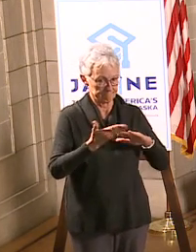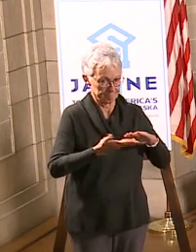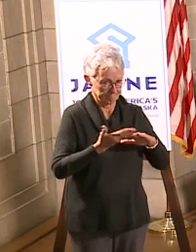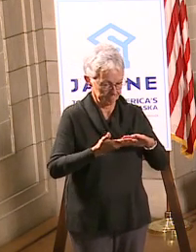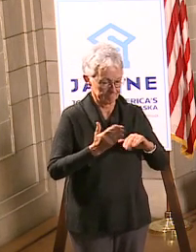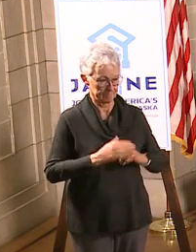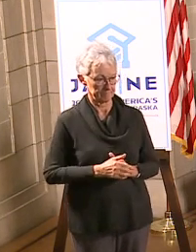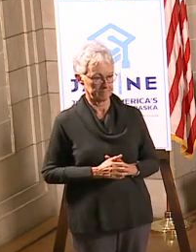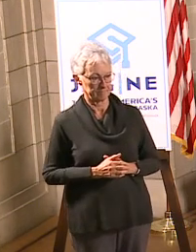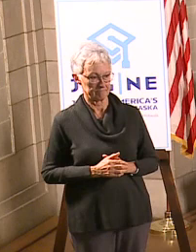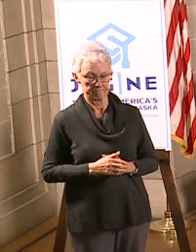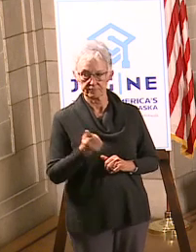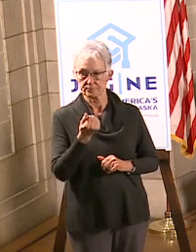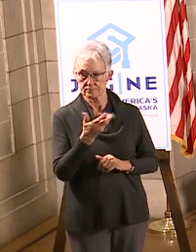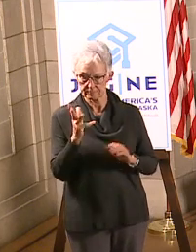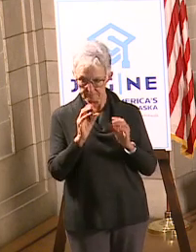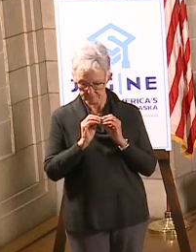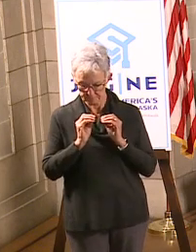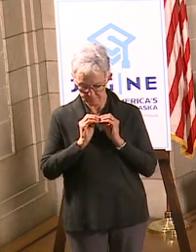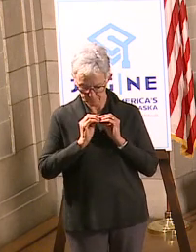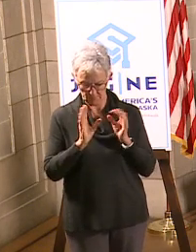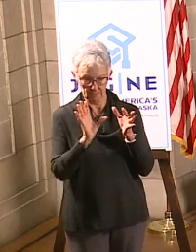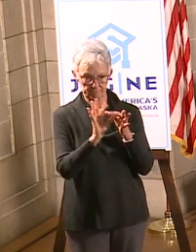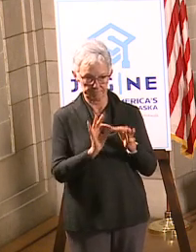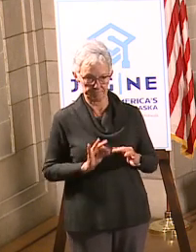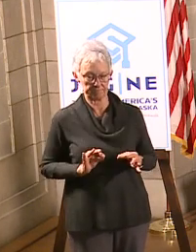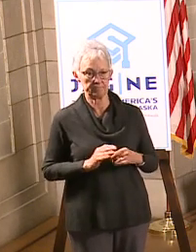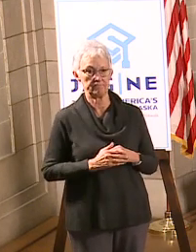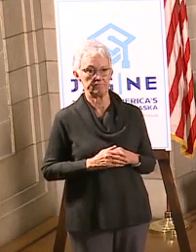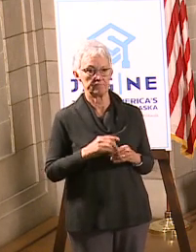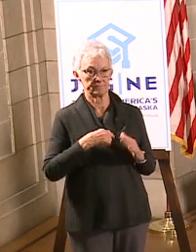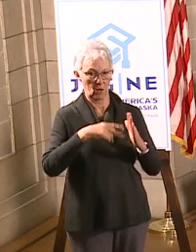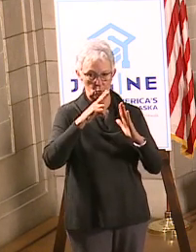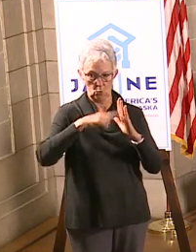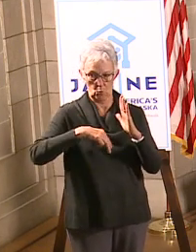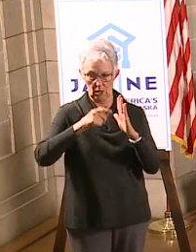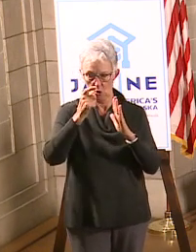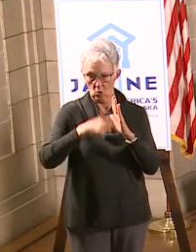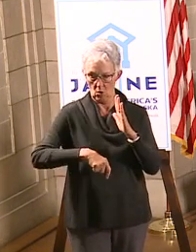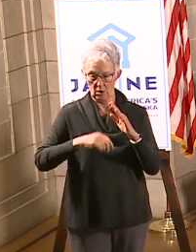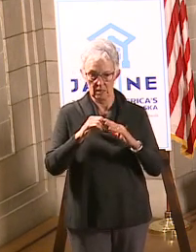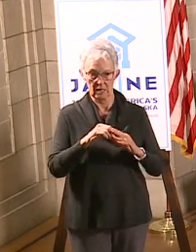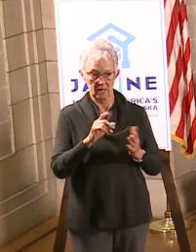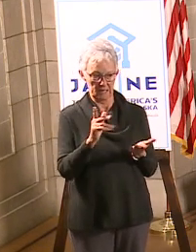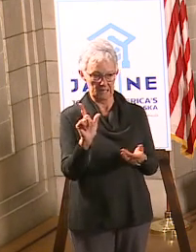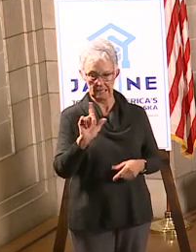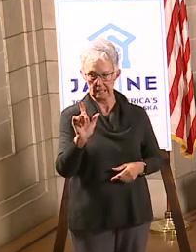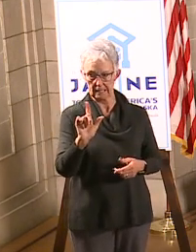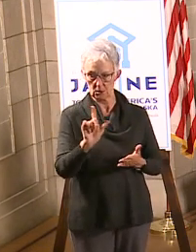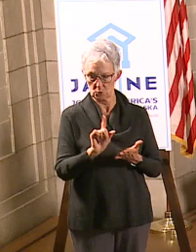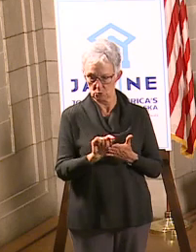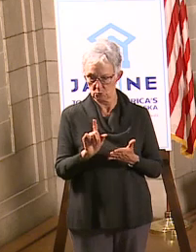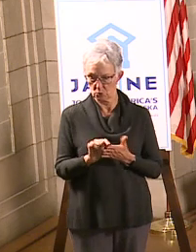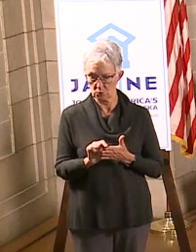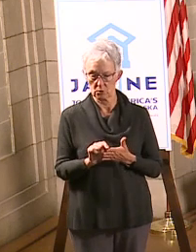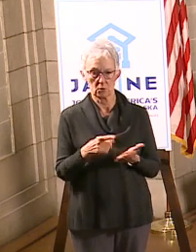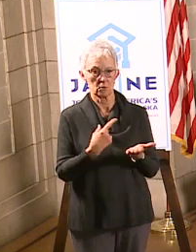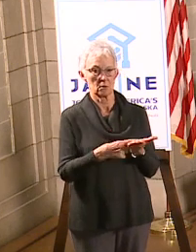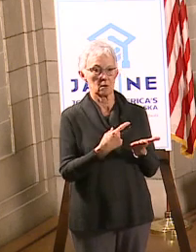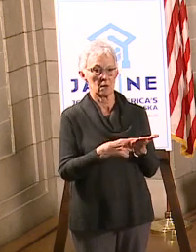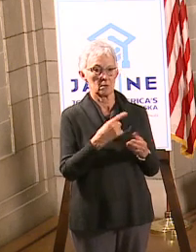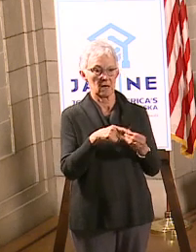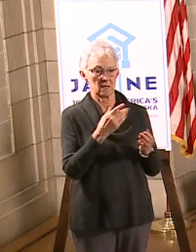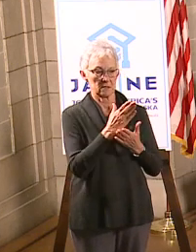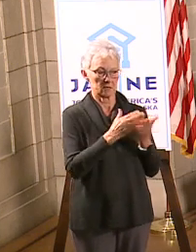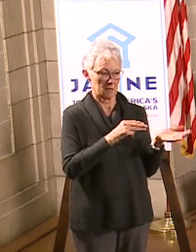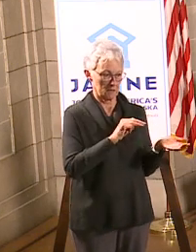other things I want to hit upon. One, I read the article in the Journal Star that talked about some physicians who were